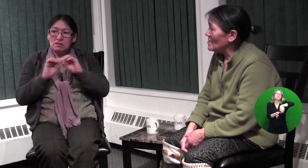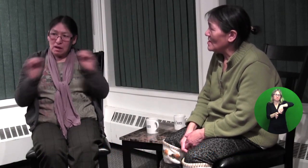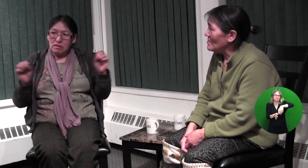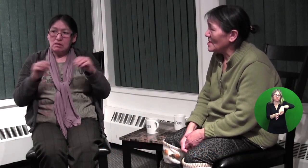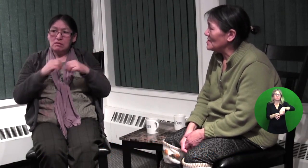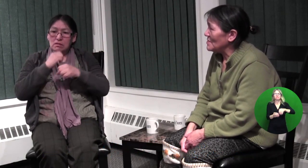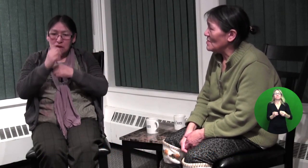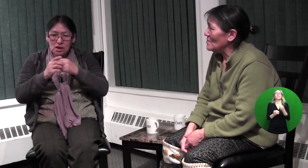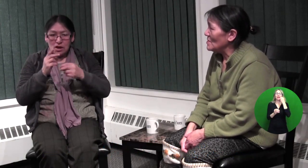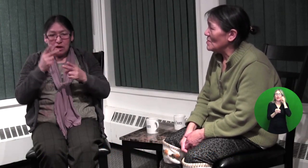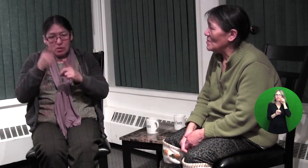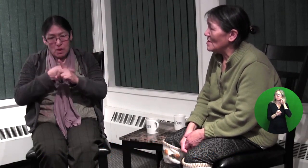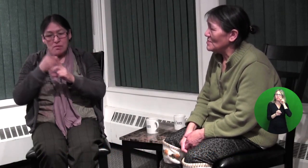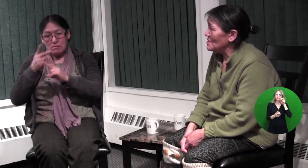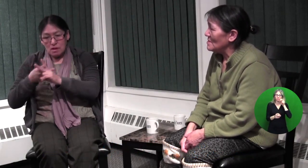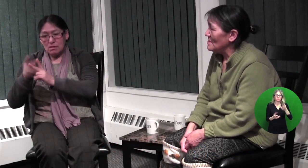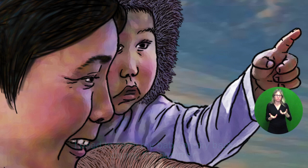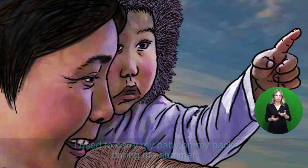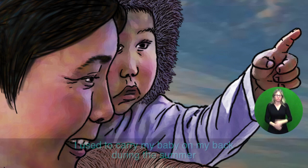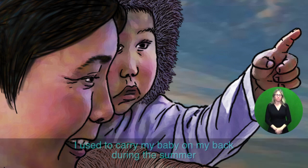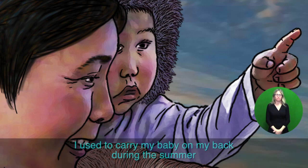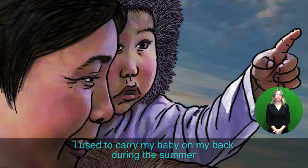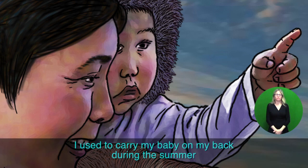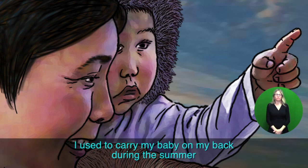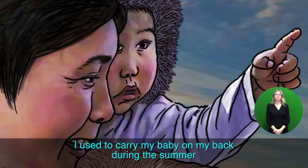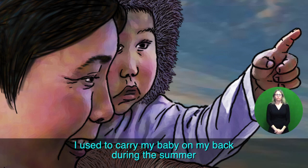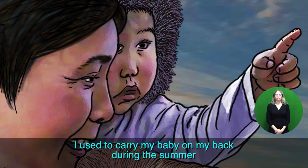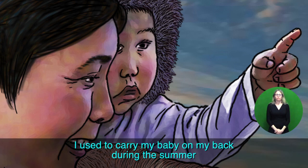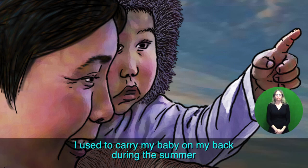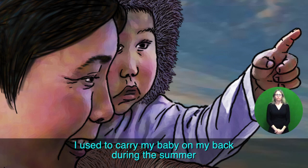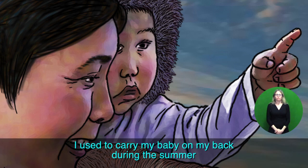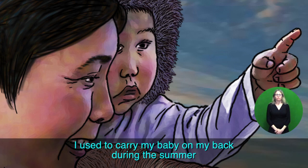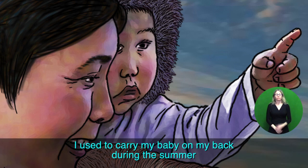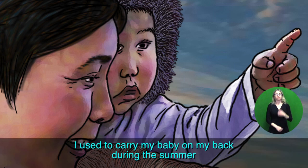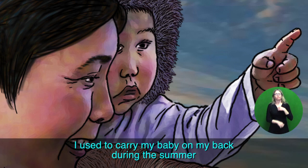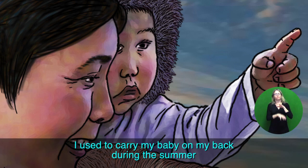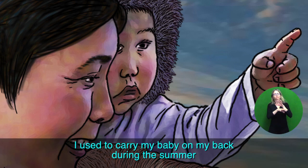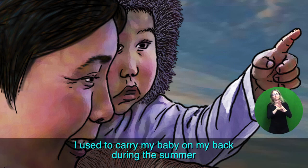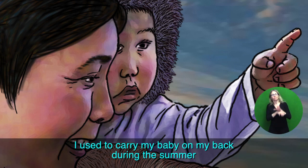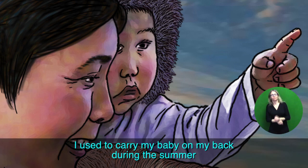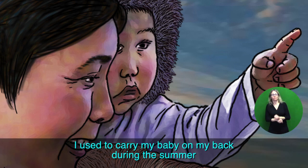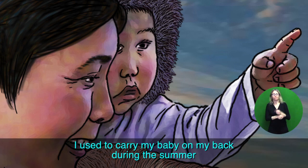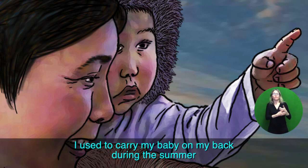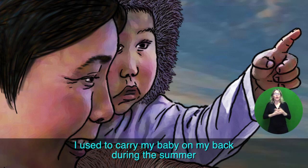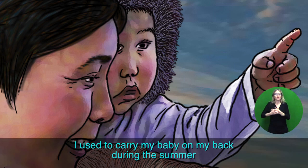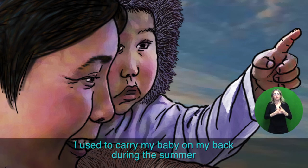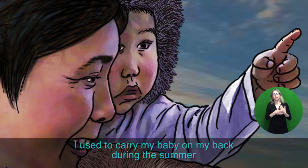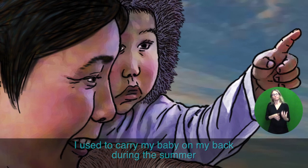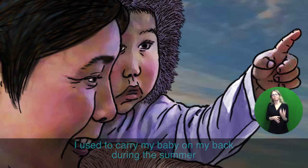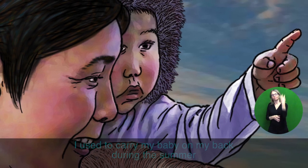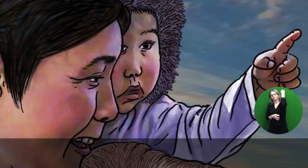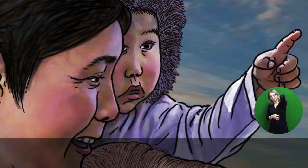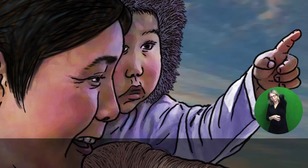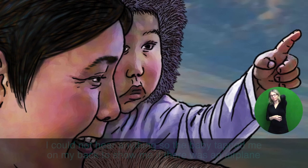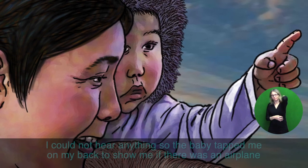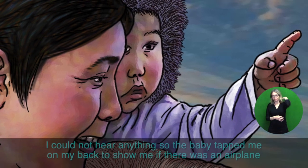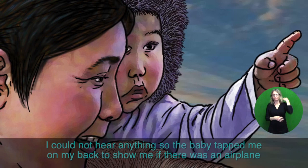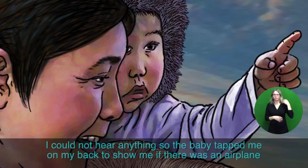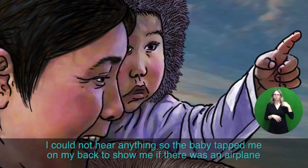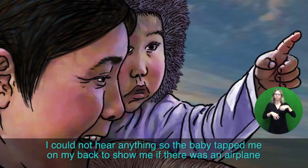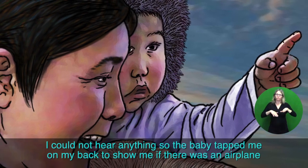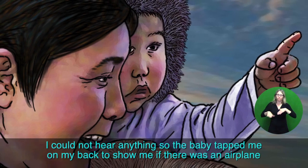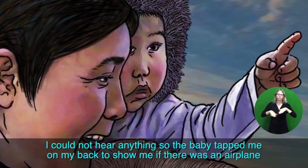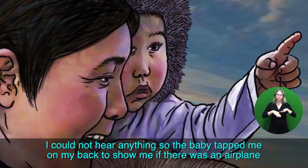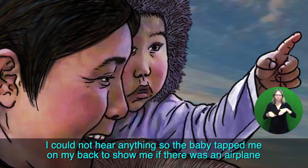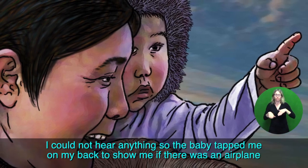Well, they were gums because there were no gums. I used to carry Amy on my back during summer. She couldn't